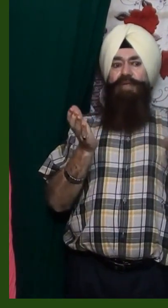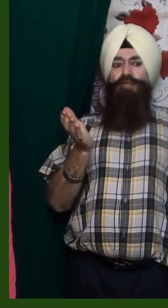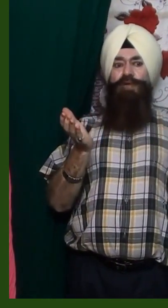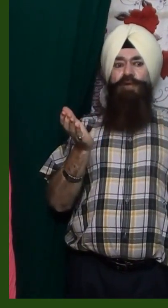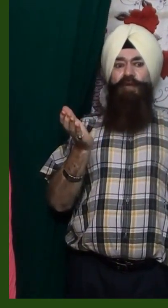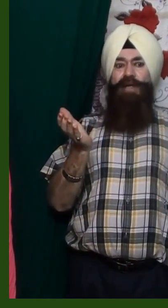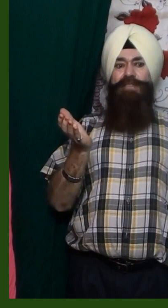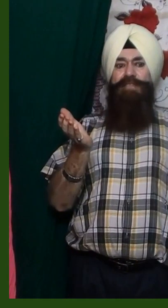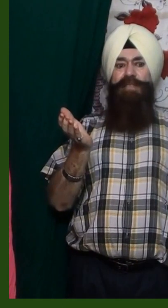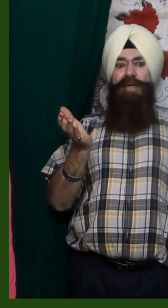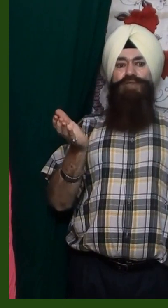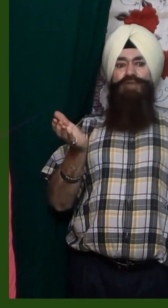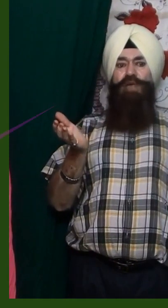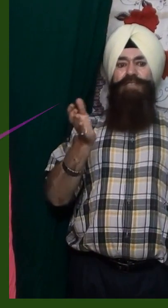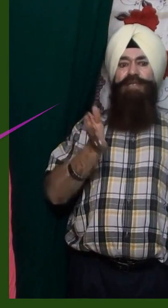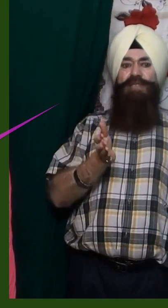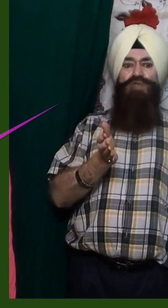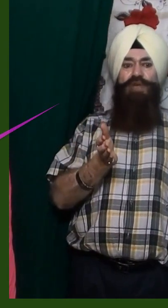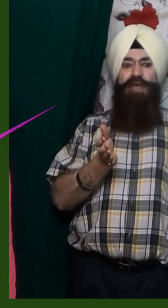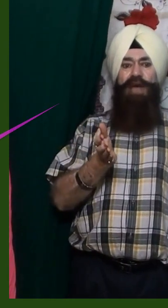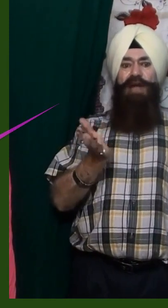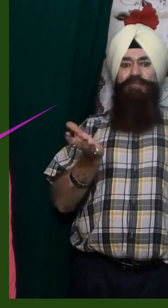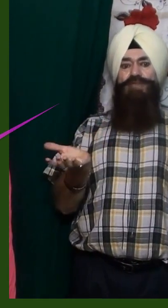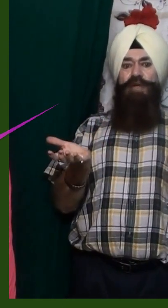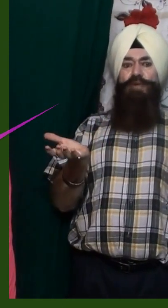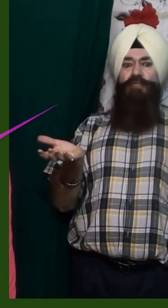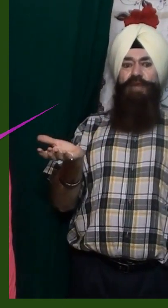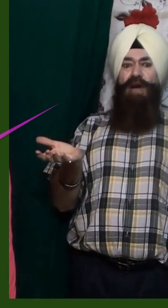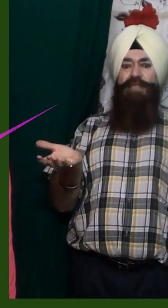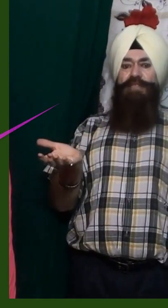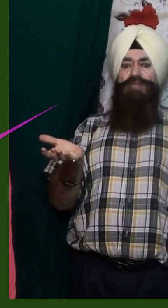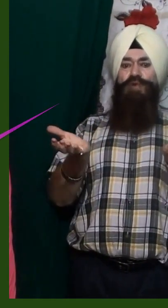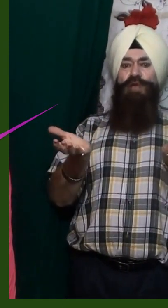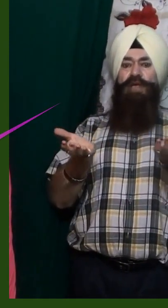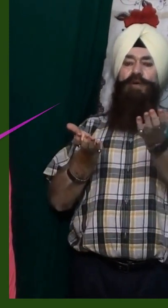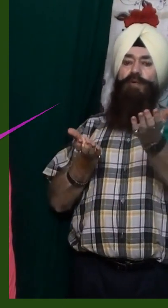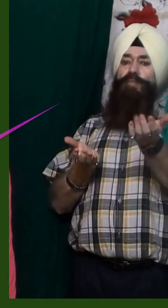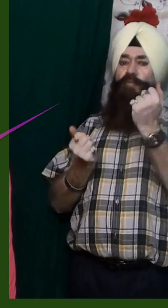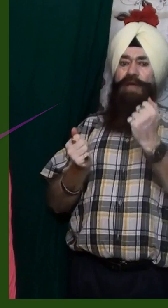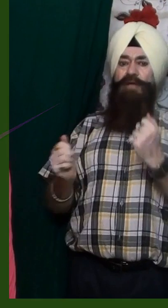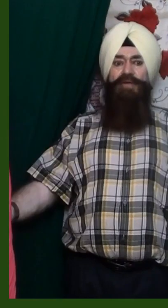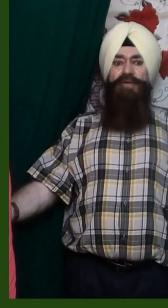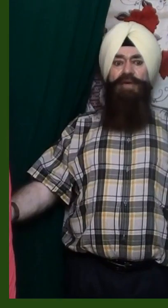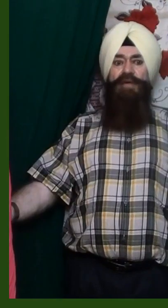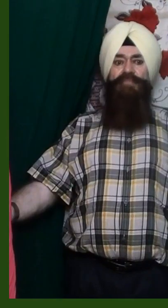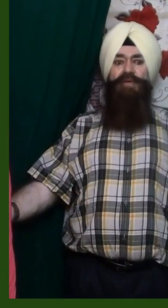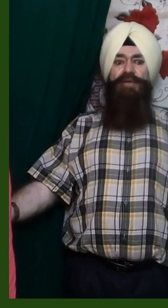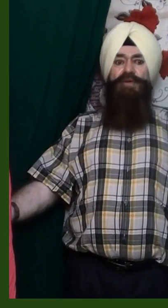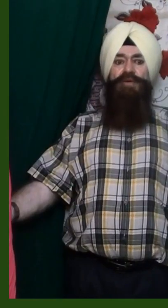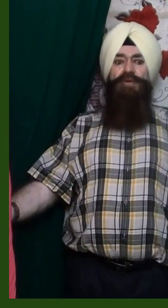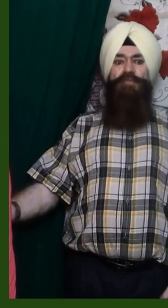Then which one of us is truly stationary and which one of us is truly moving?